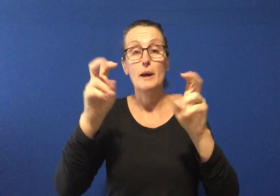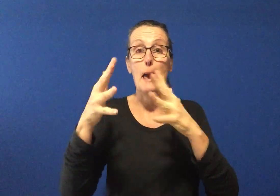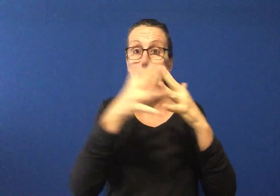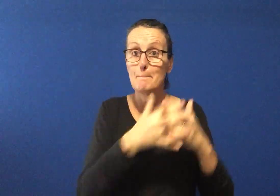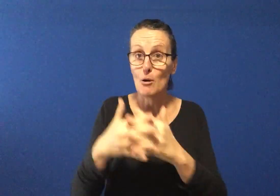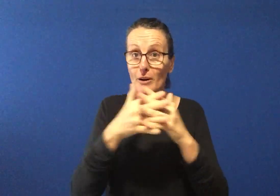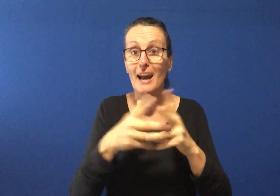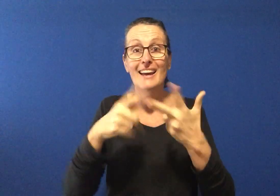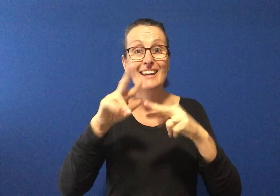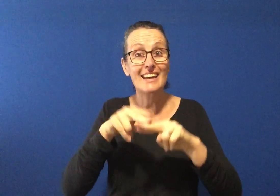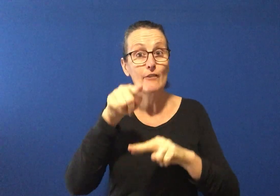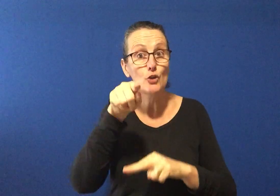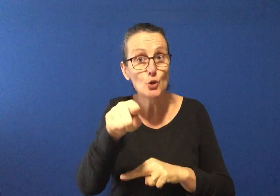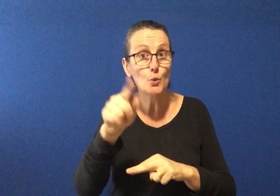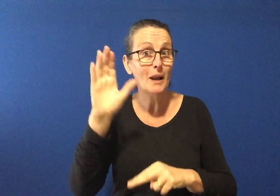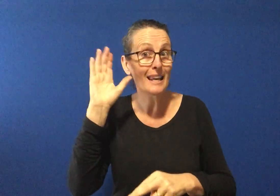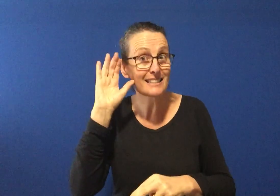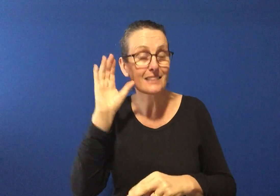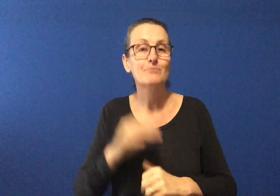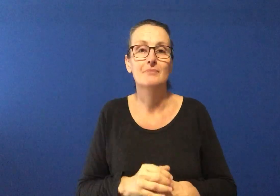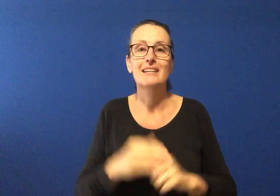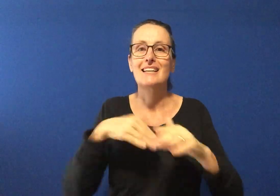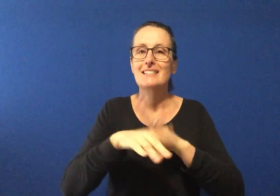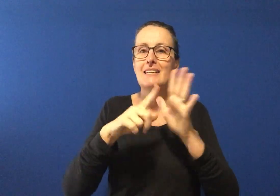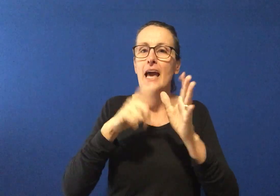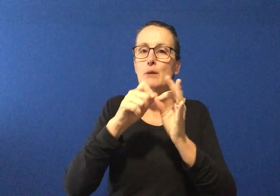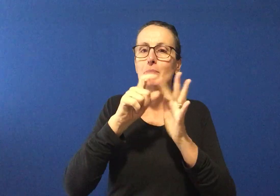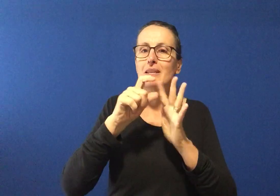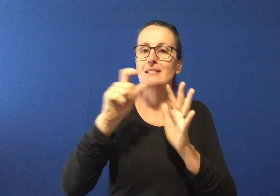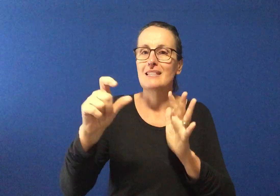Listening, and it's in the ABC Listen app or wherever you get your podcasts,